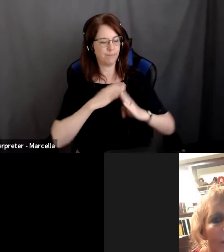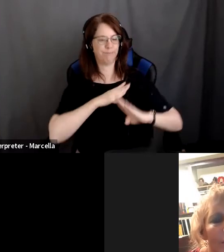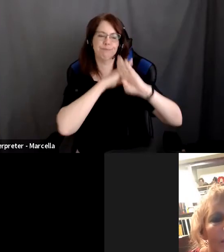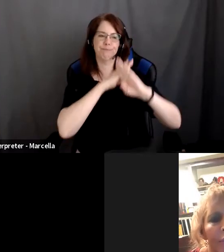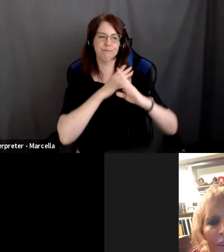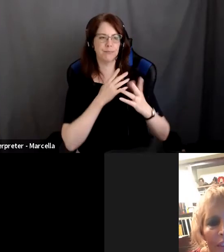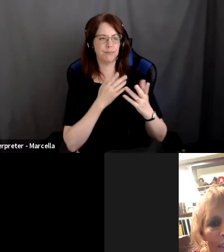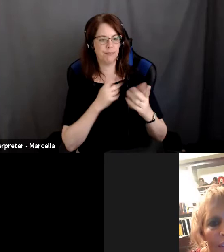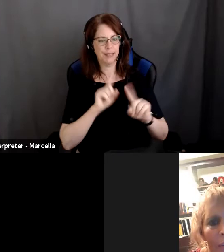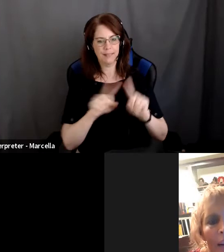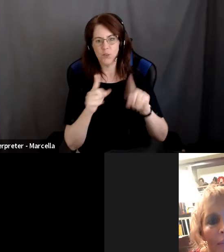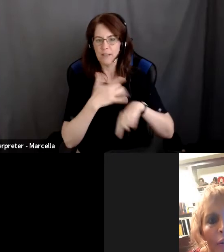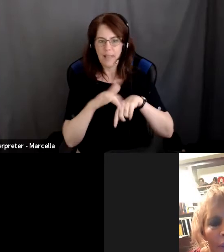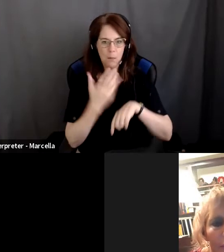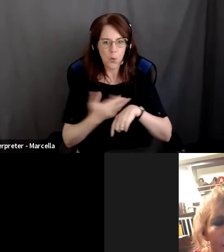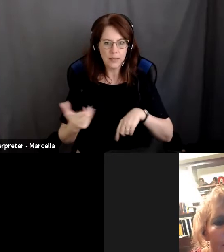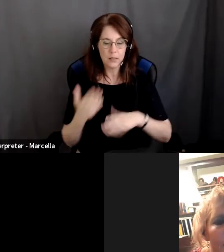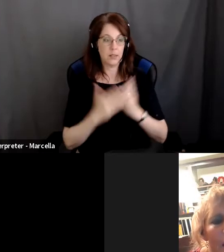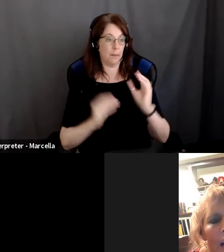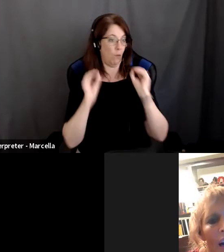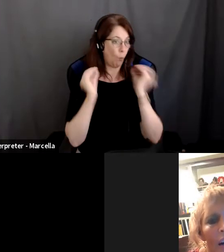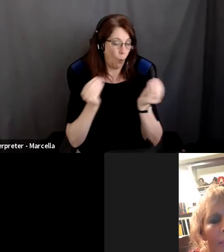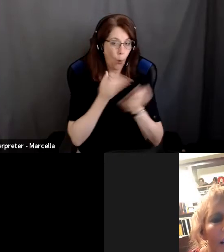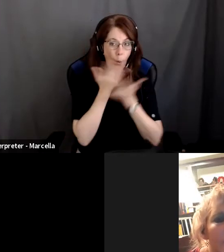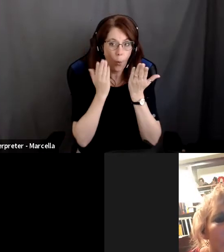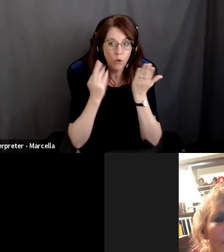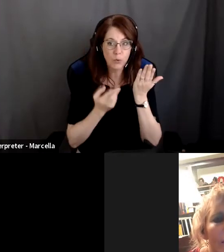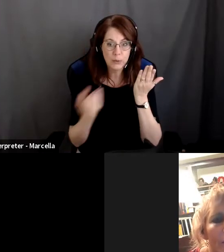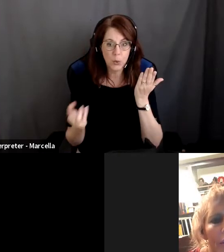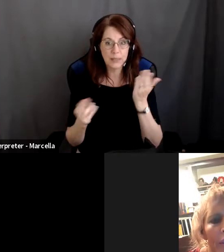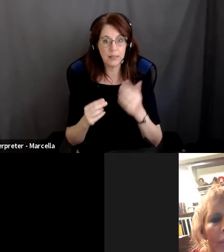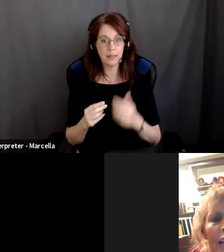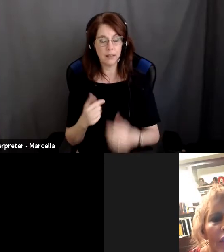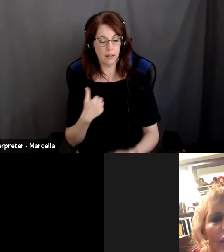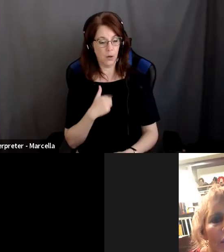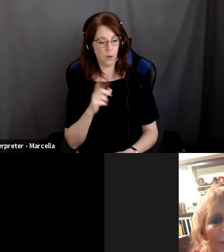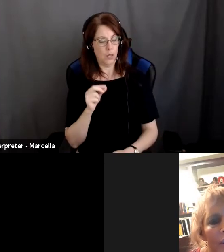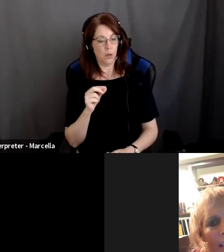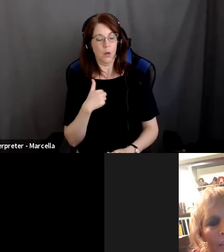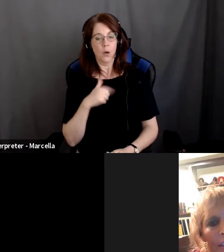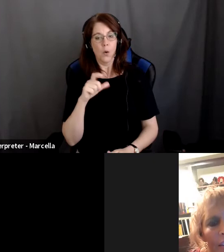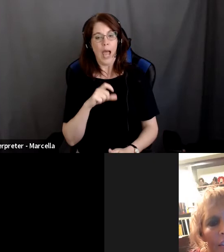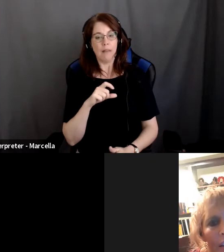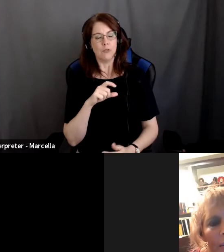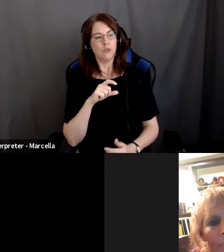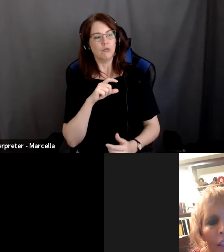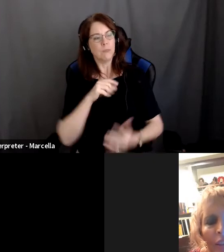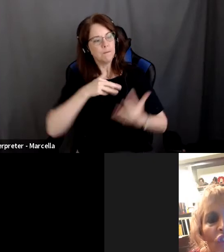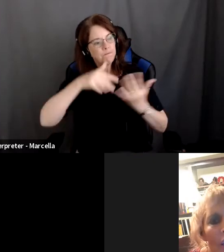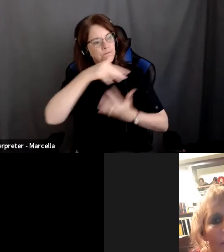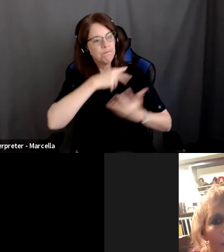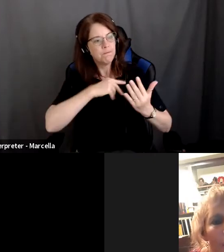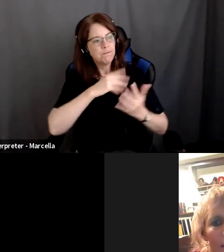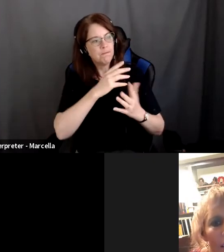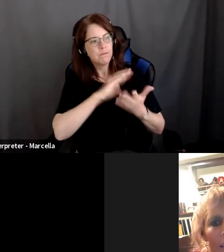different resources, some have no resources. And what we do is, we have to get to know these counties,